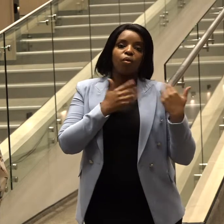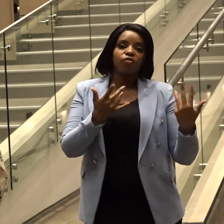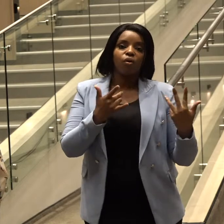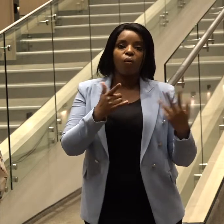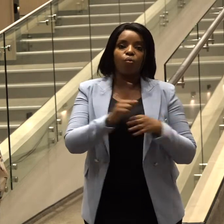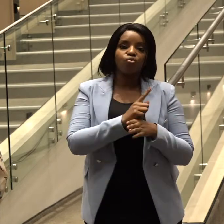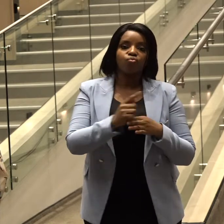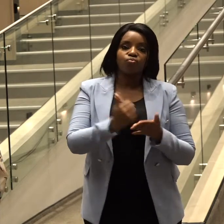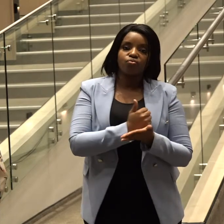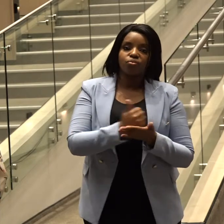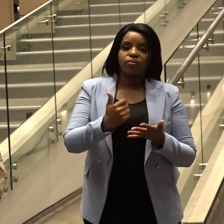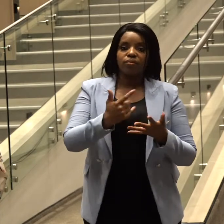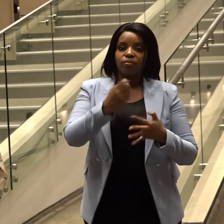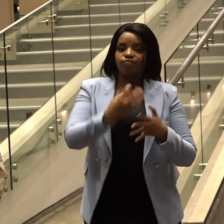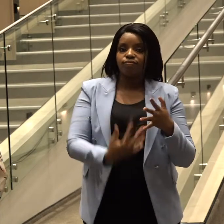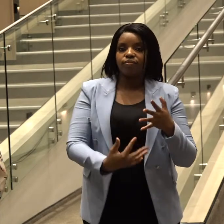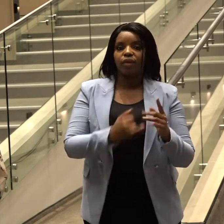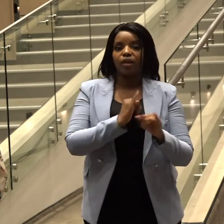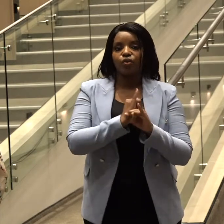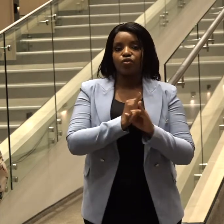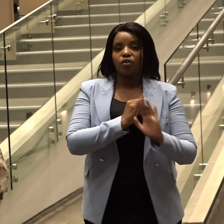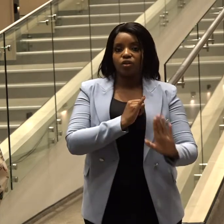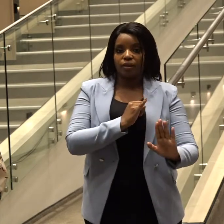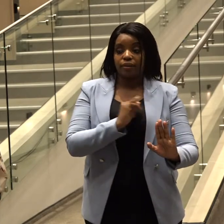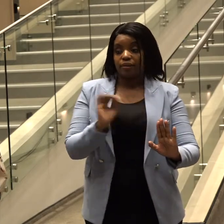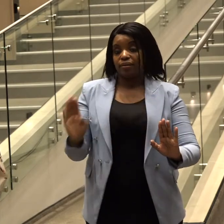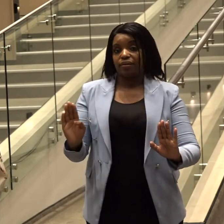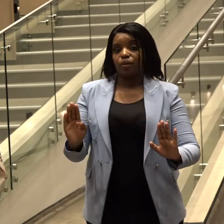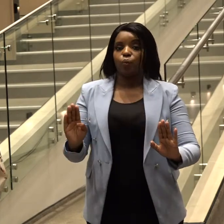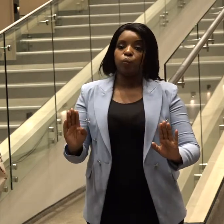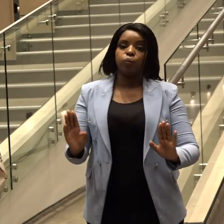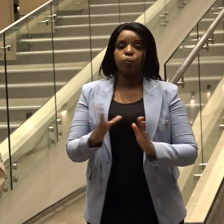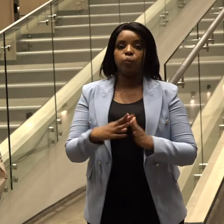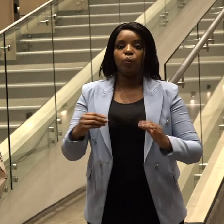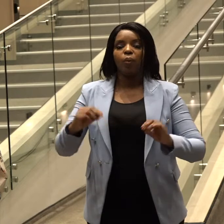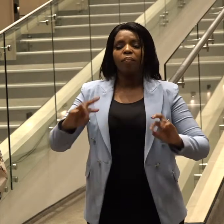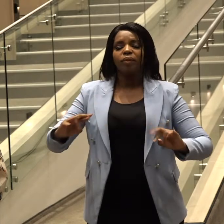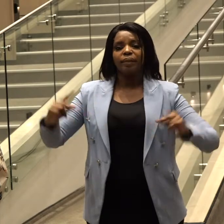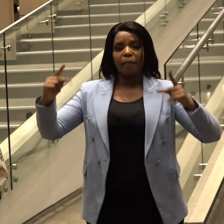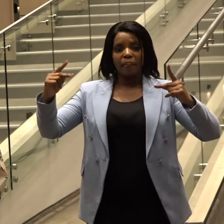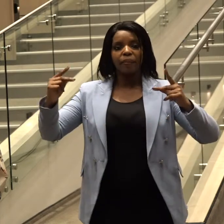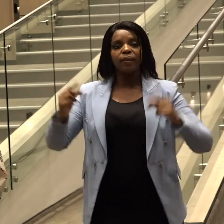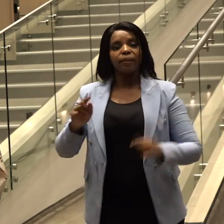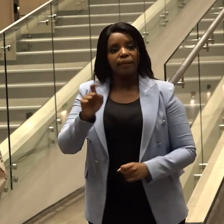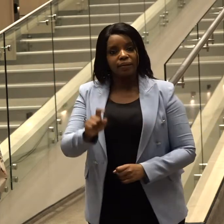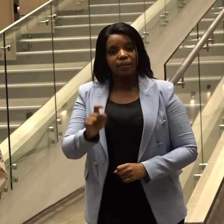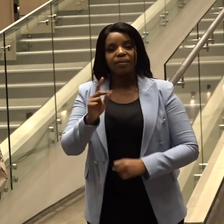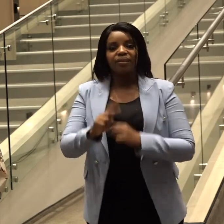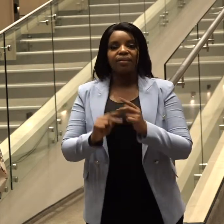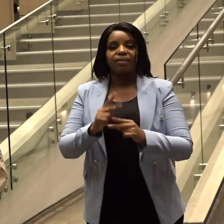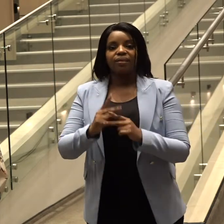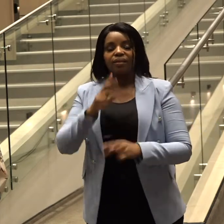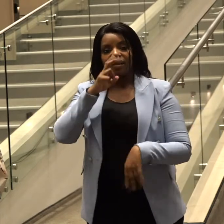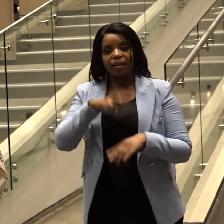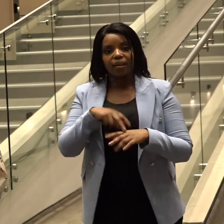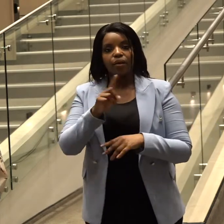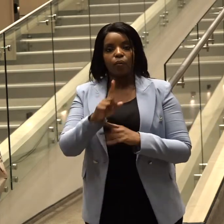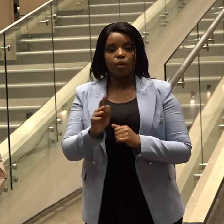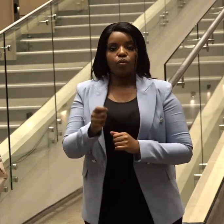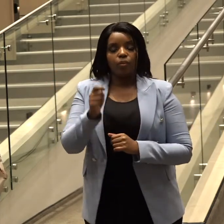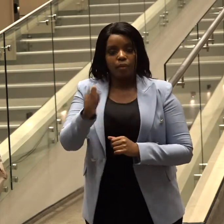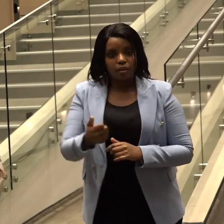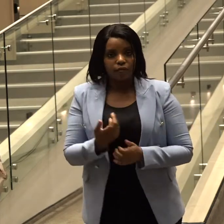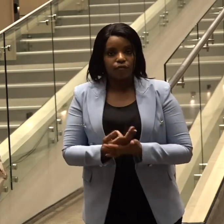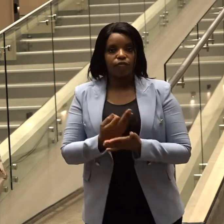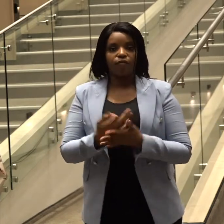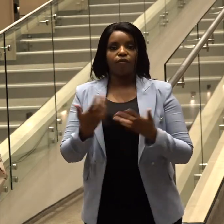training institutions and again this would lead to a further duplication of fees that have to be